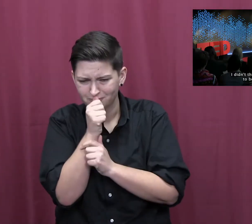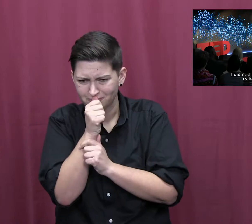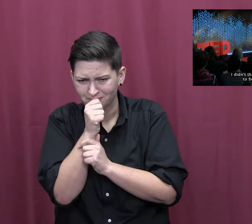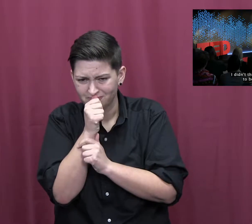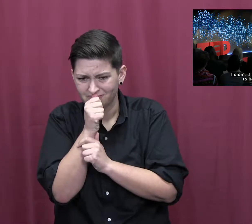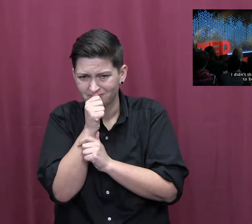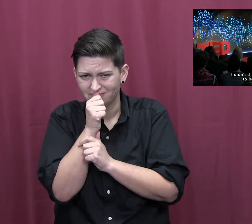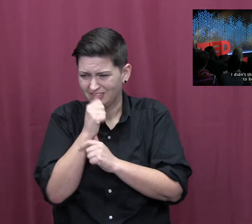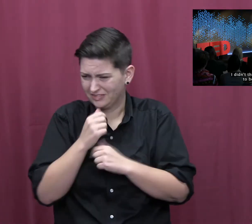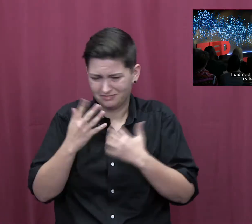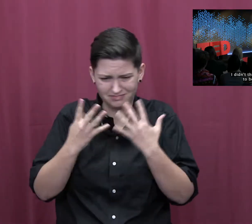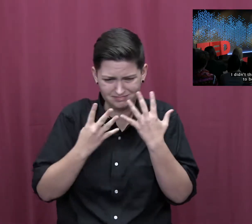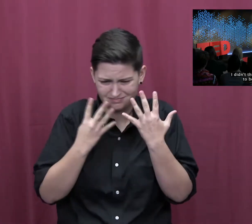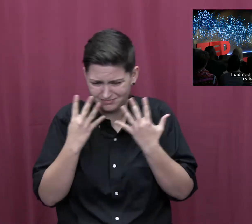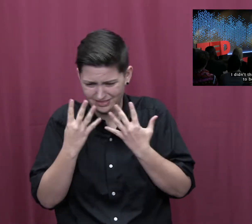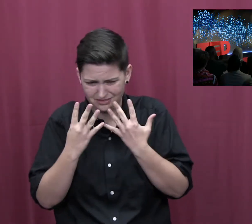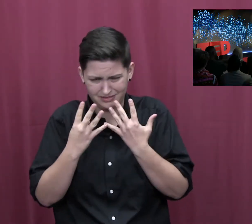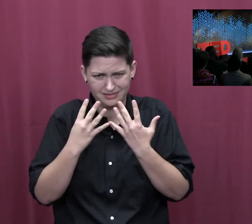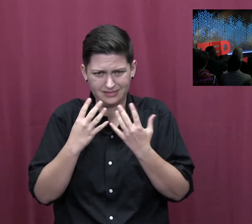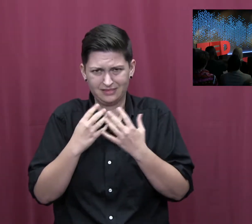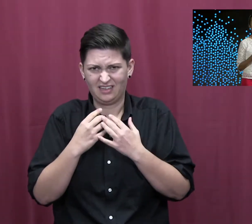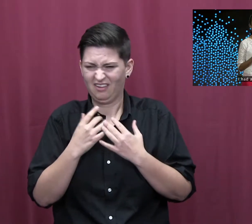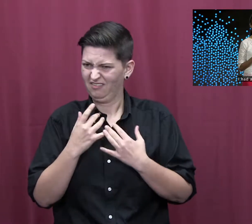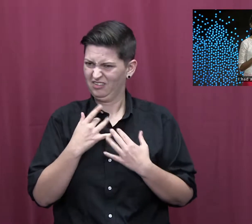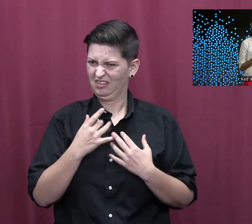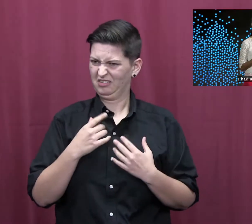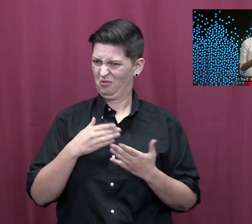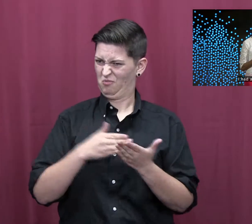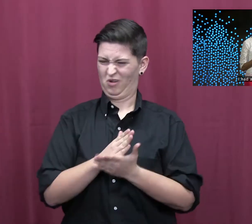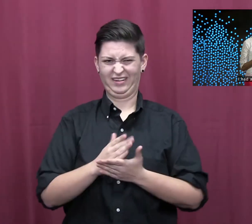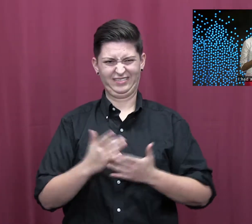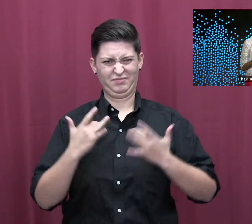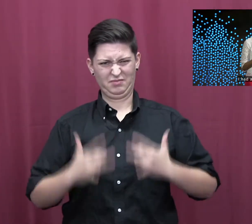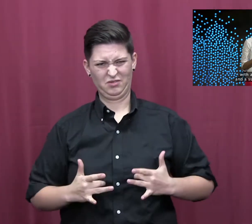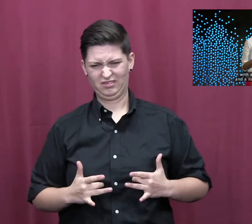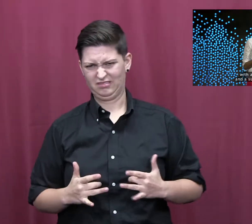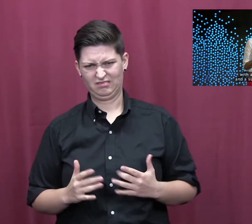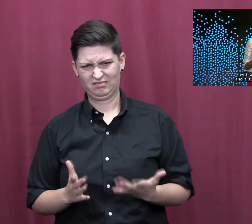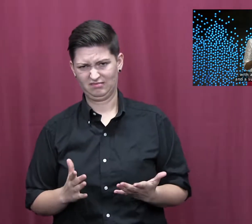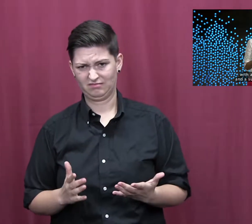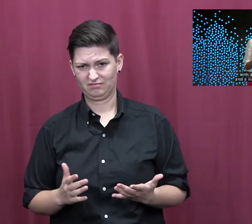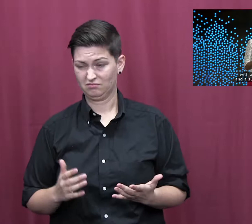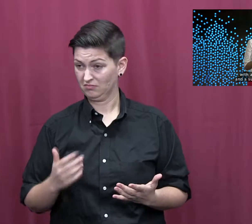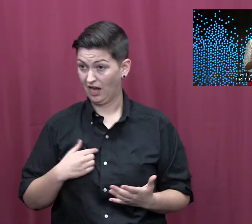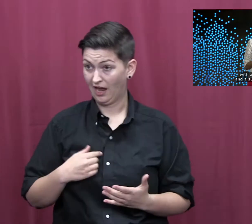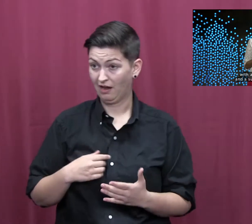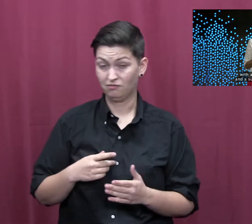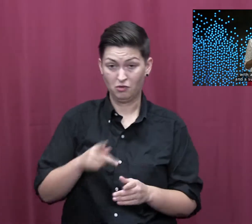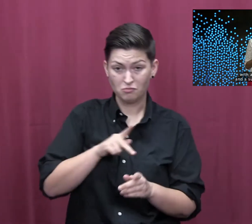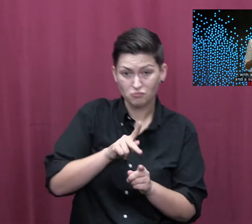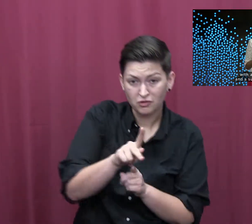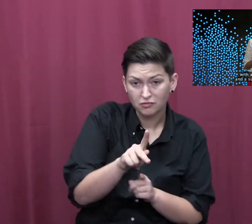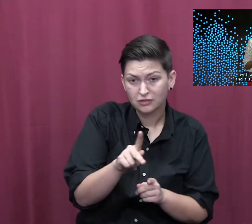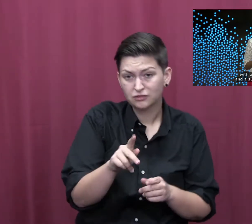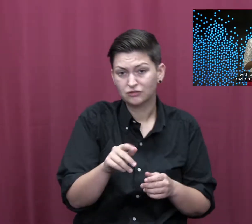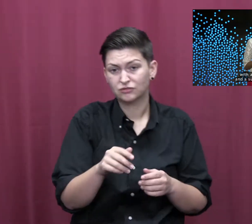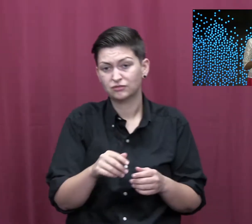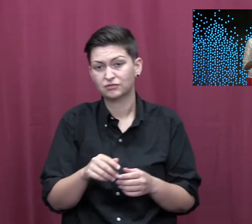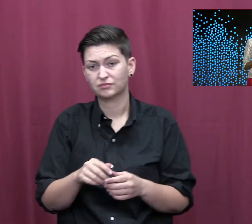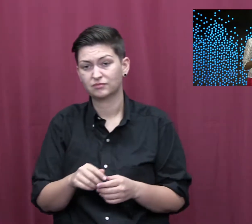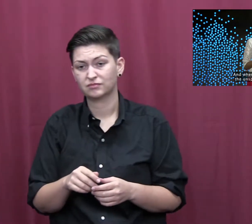didn't think I had the right to be depressed. I had a privileged life with a loving family and a successful